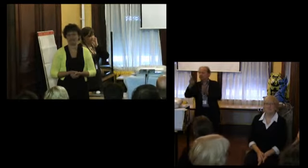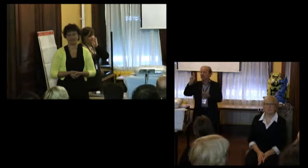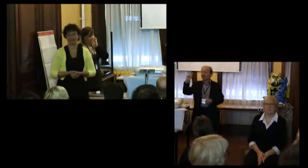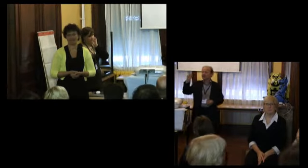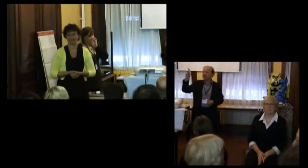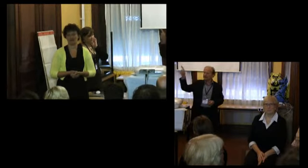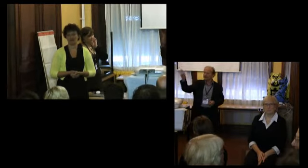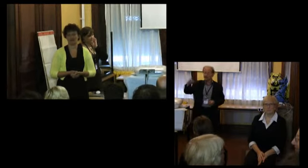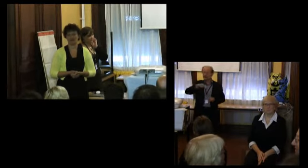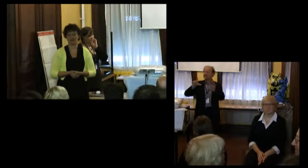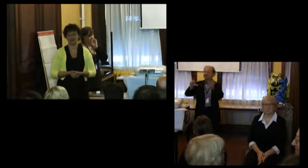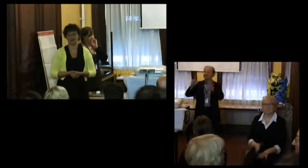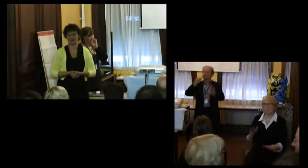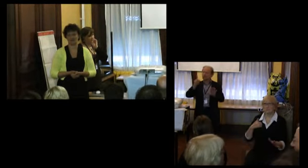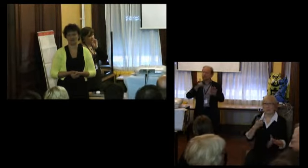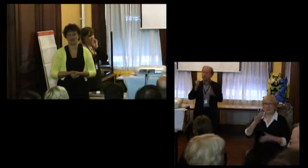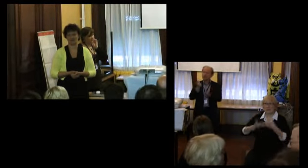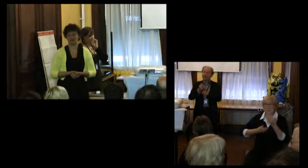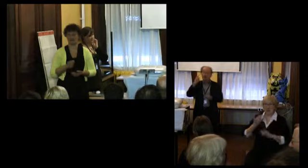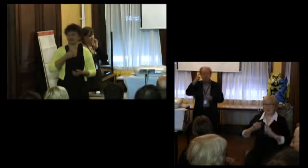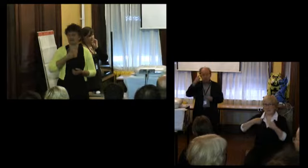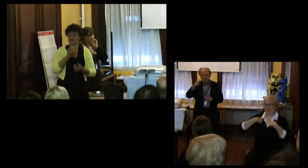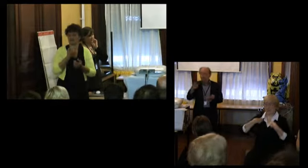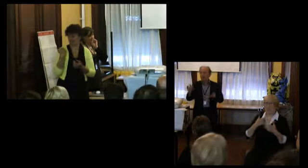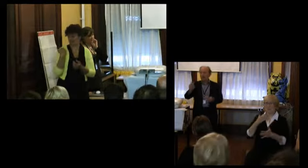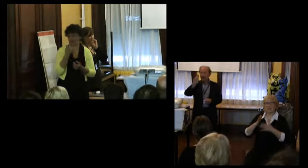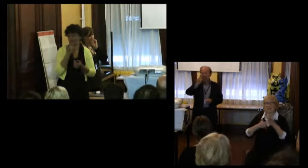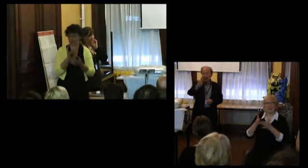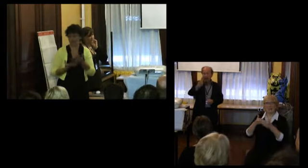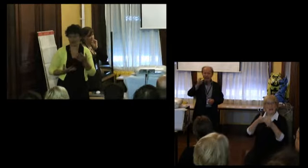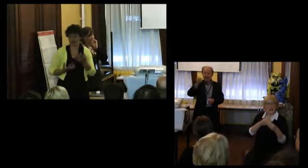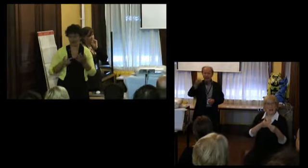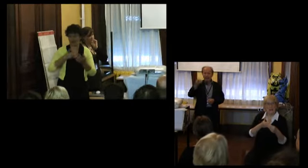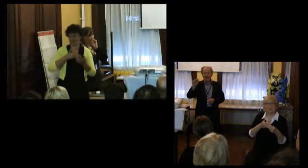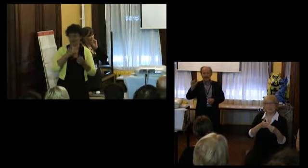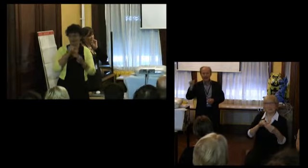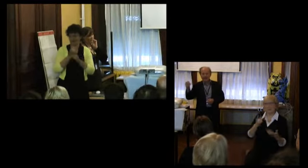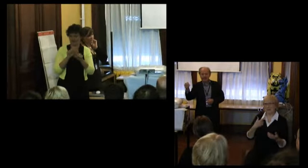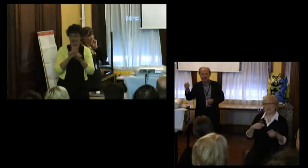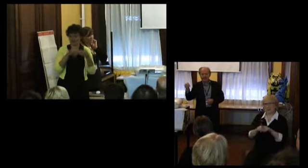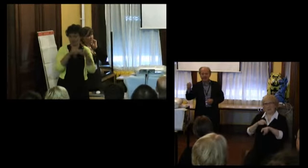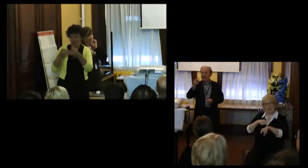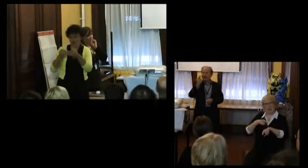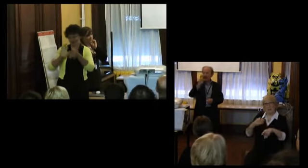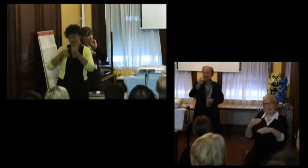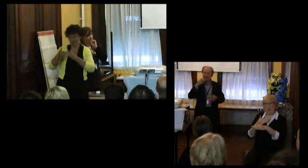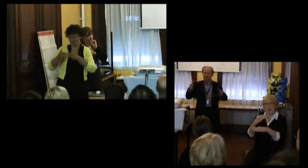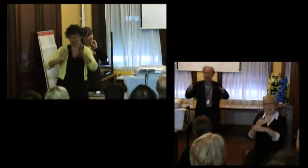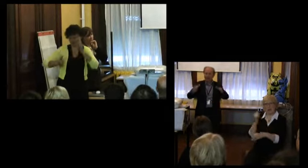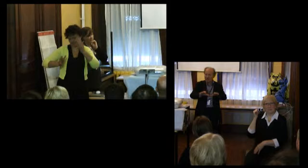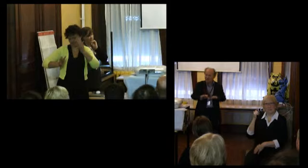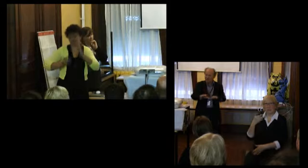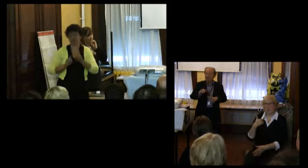I explained to you I was a sign guide, but I'm working also